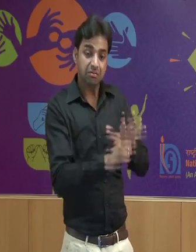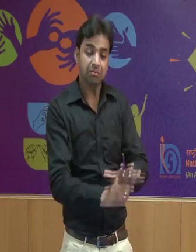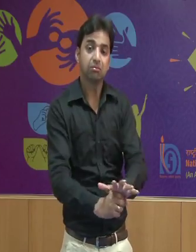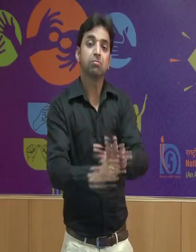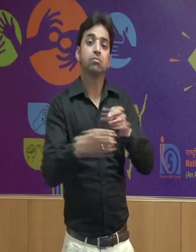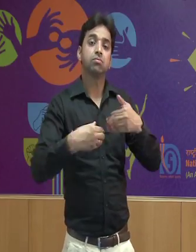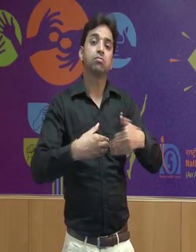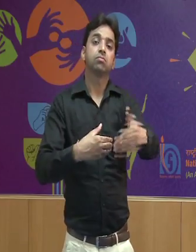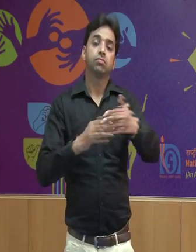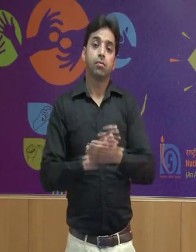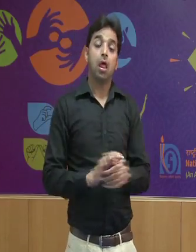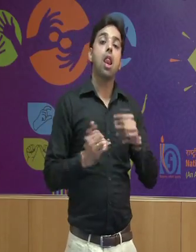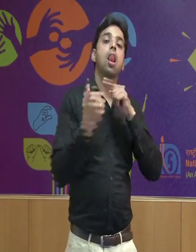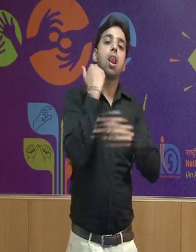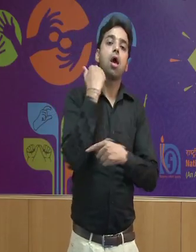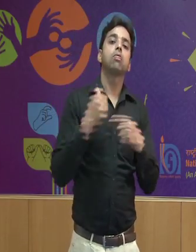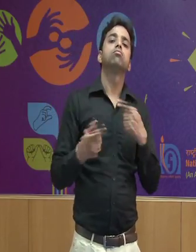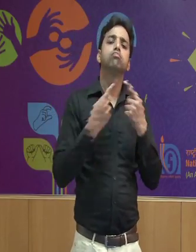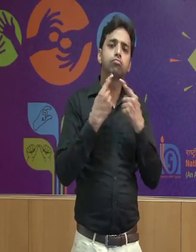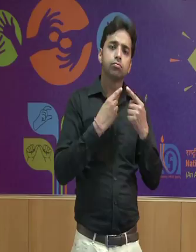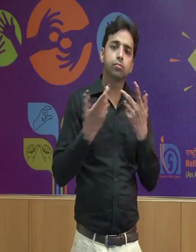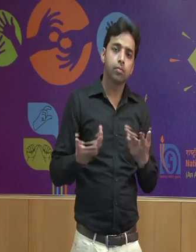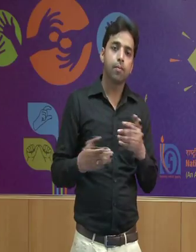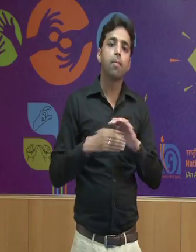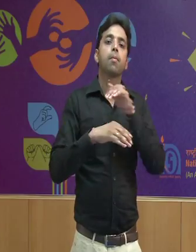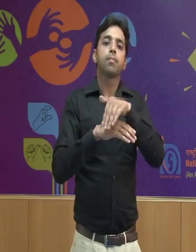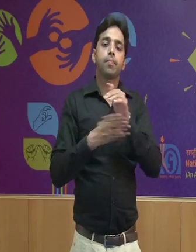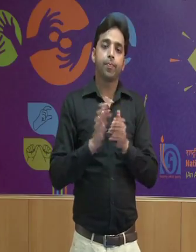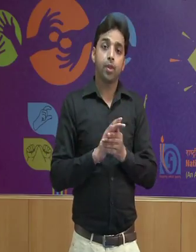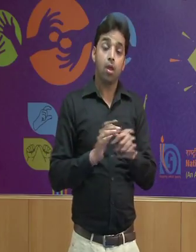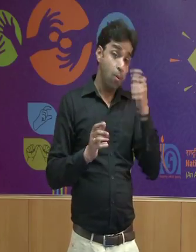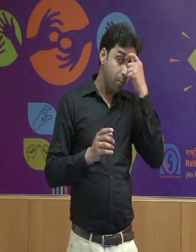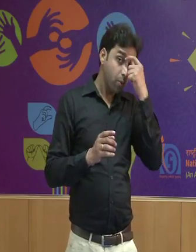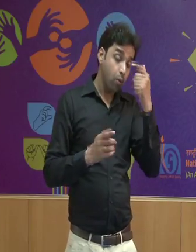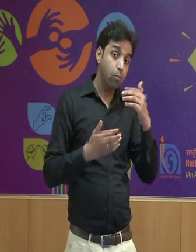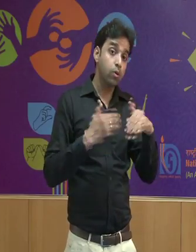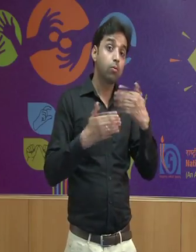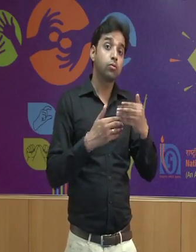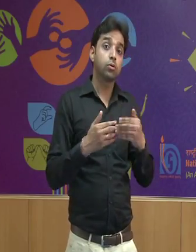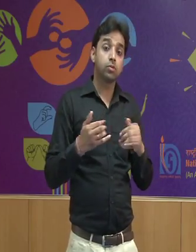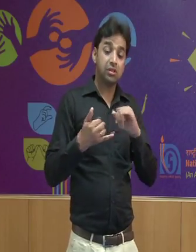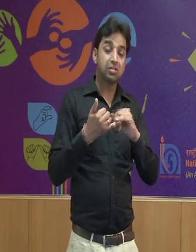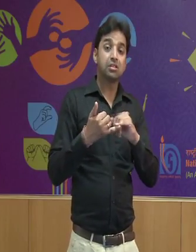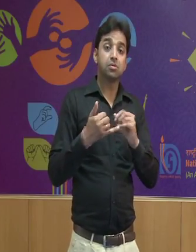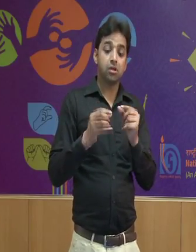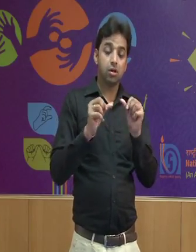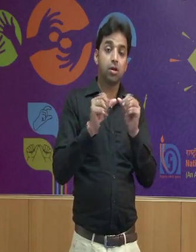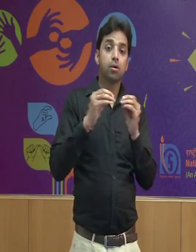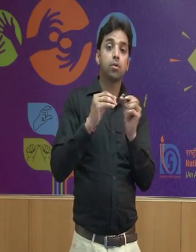And at last, we discussed about the problem of substance abuse